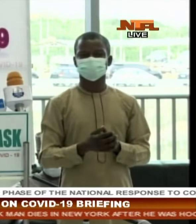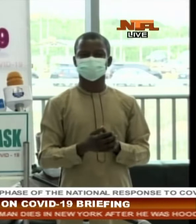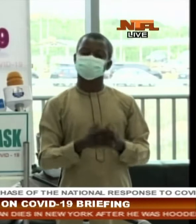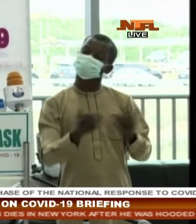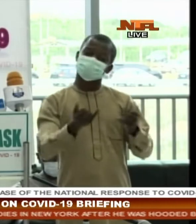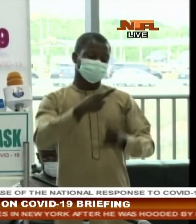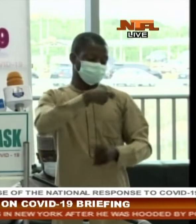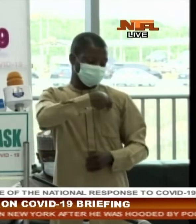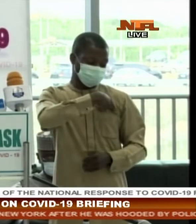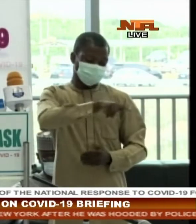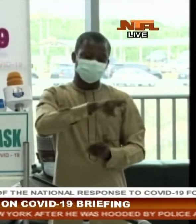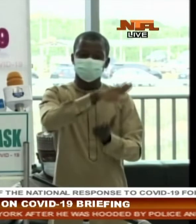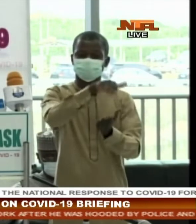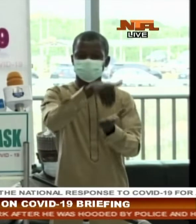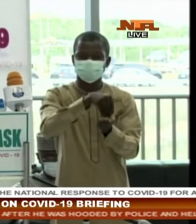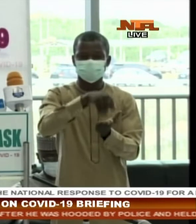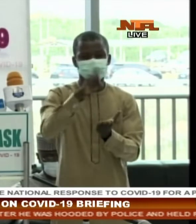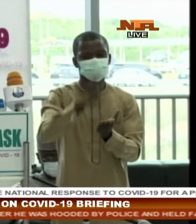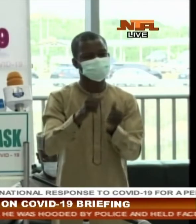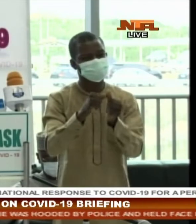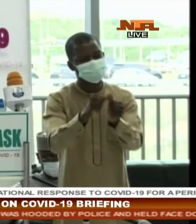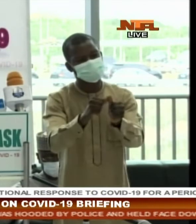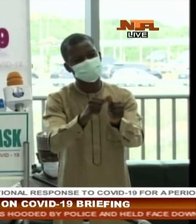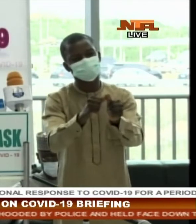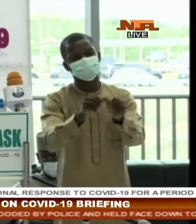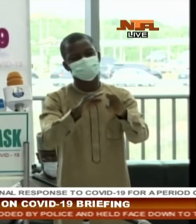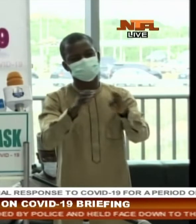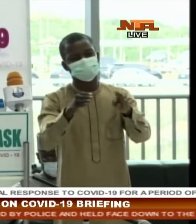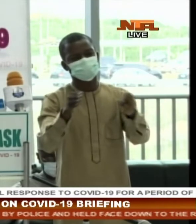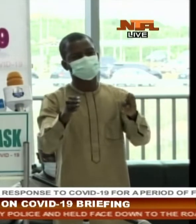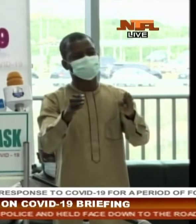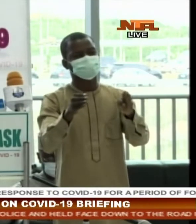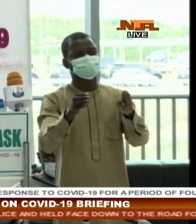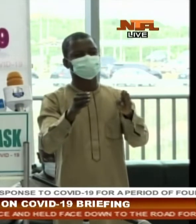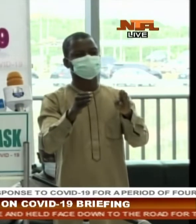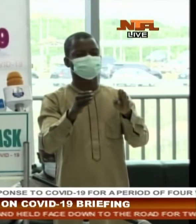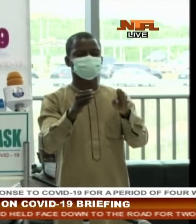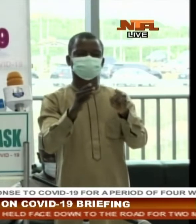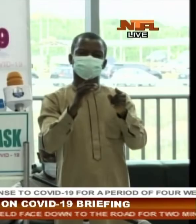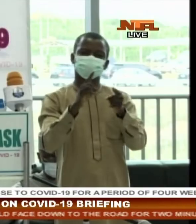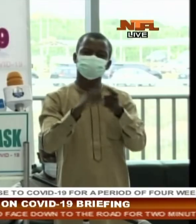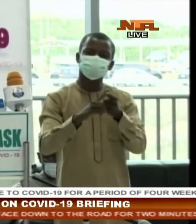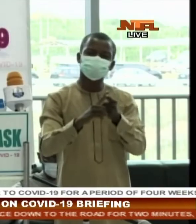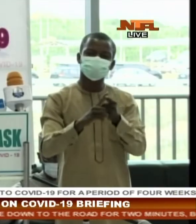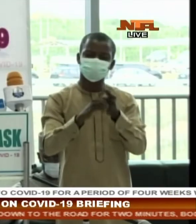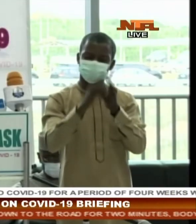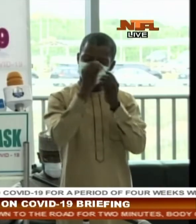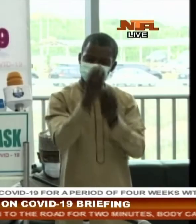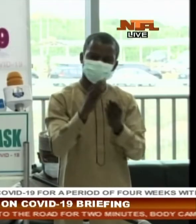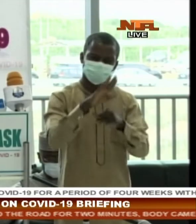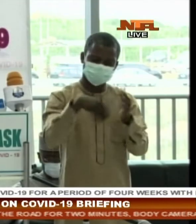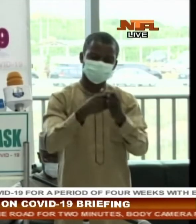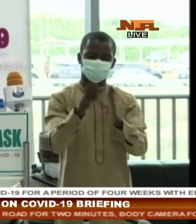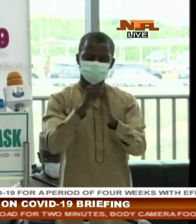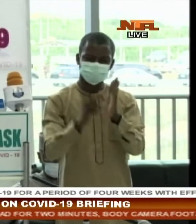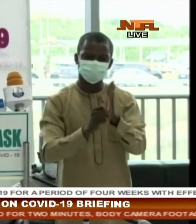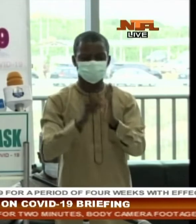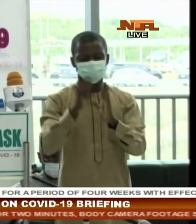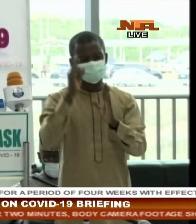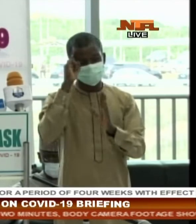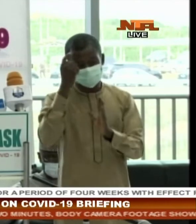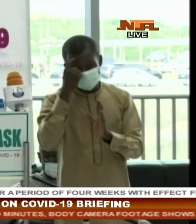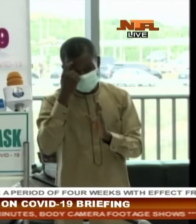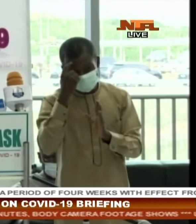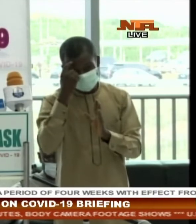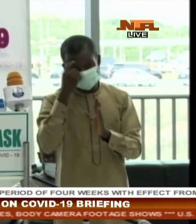centers, we continue to restrict opening subject to the protocols agreed by respective state governments and FCT.